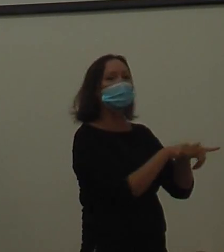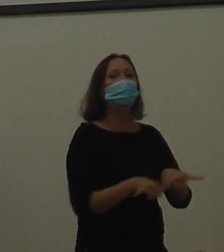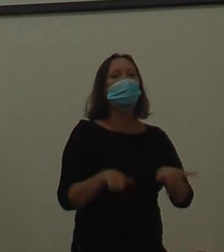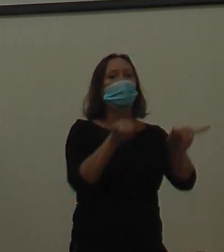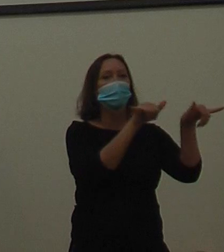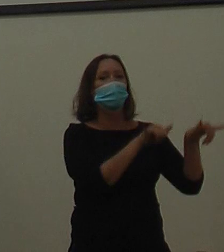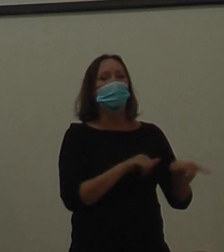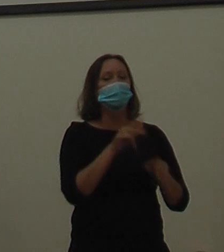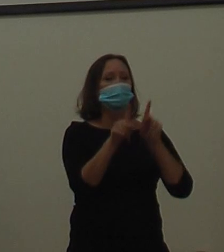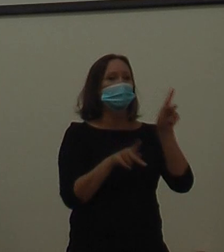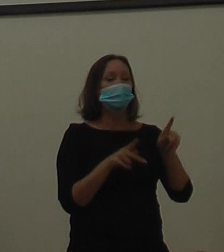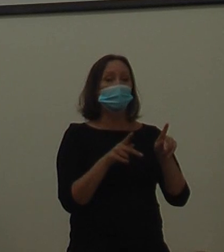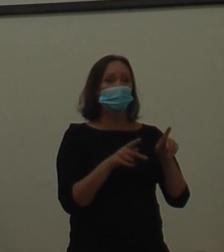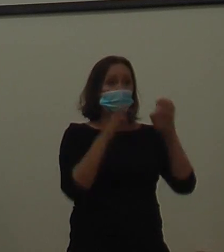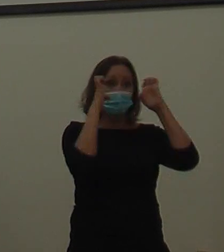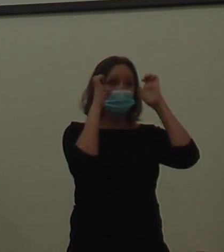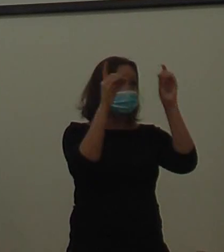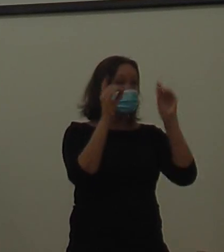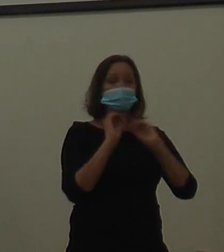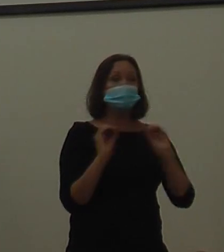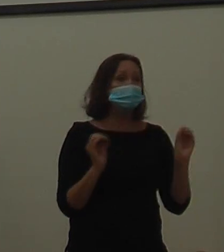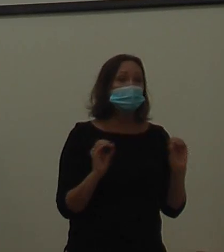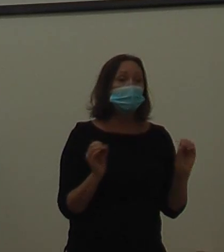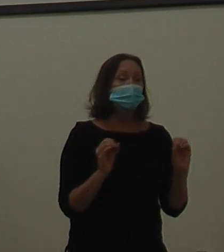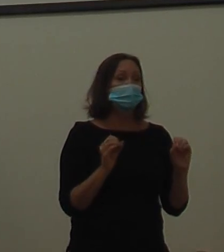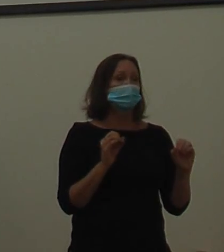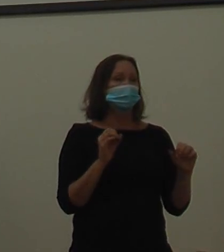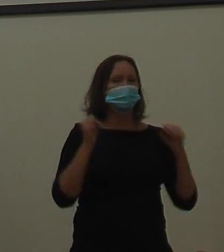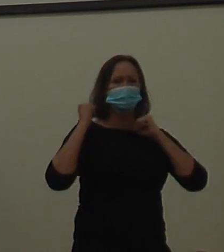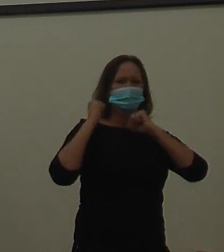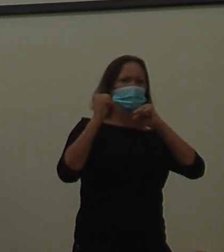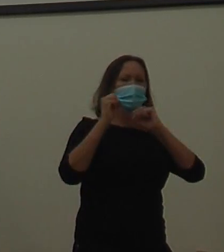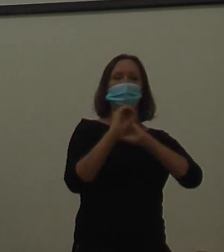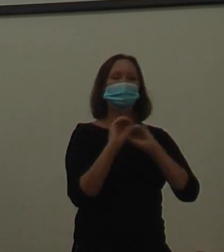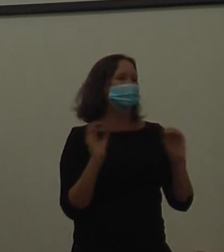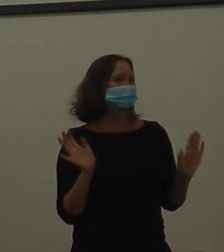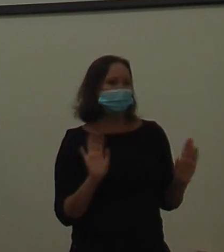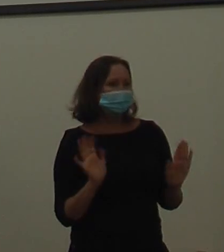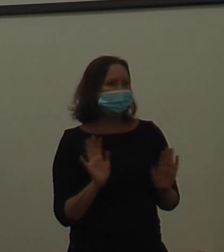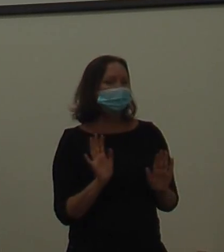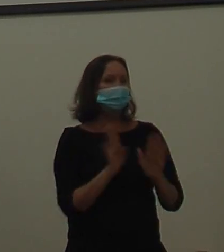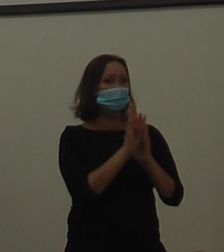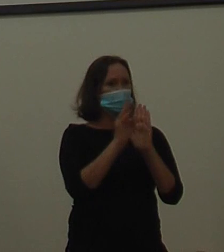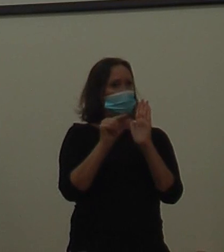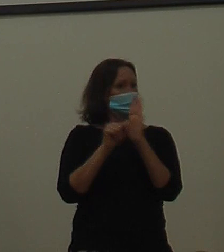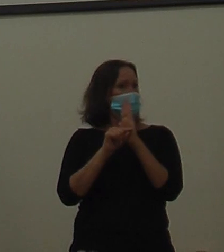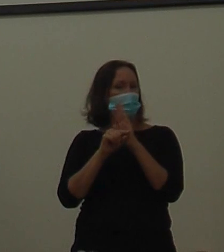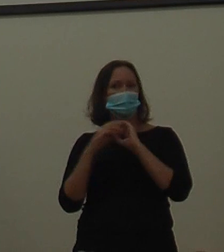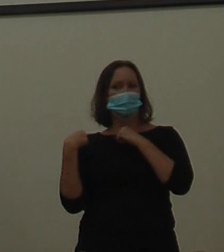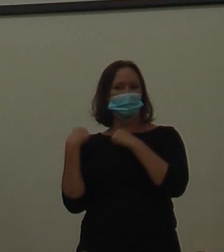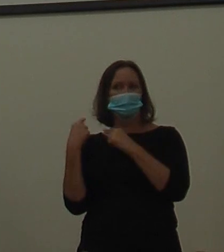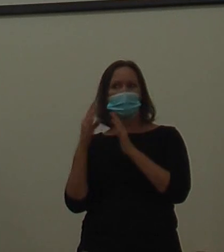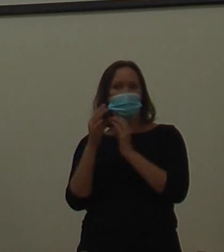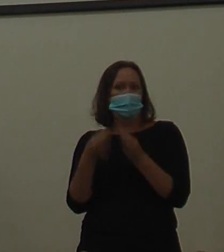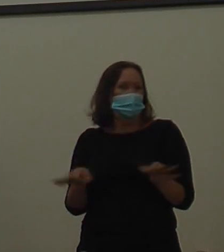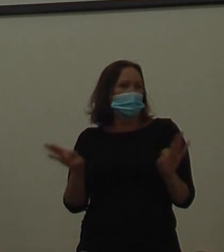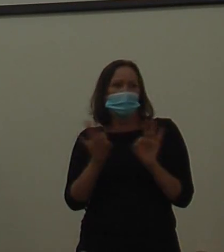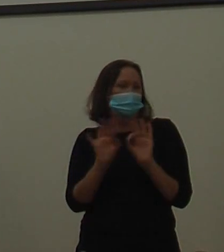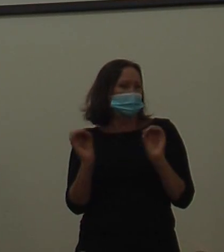had no education, that had no strength, that had no background. And he made great men out of them.